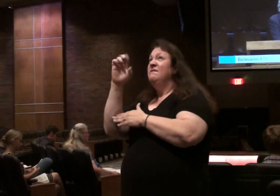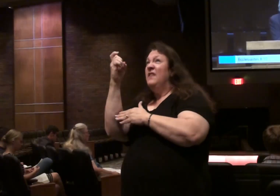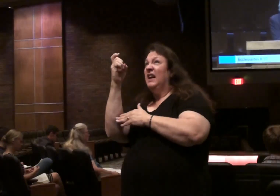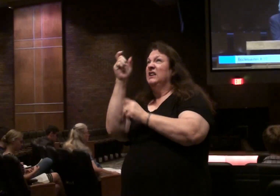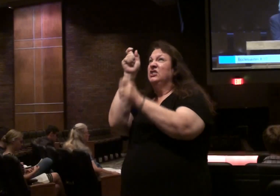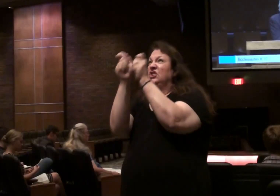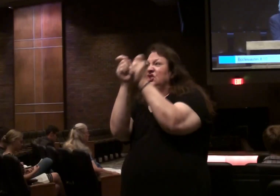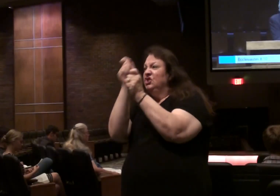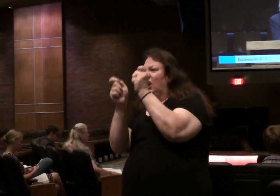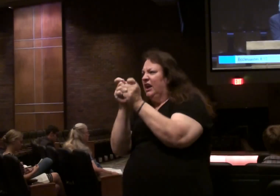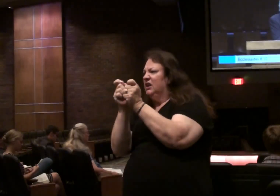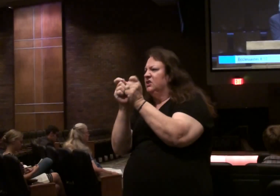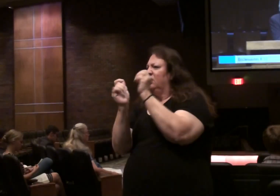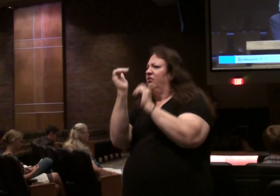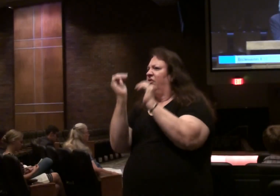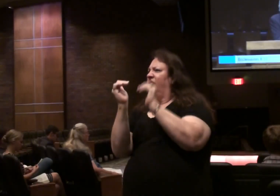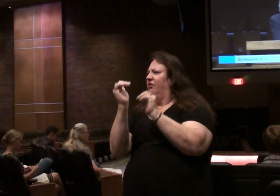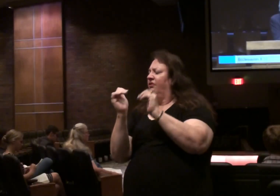or change it.